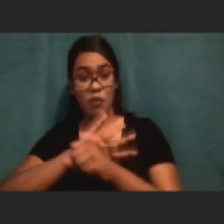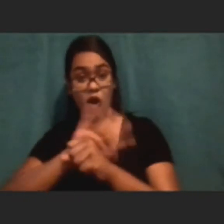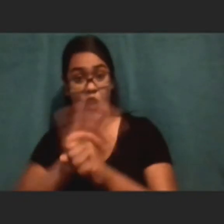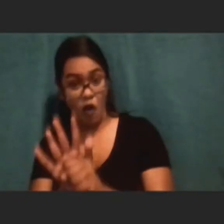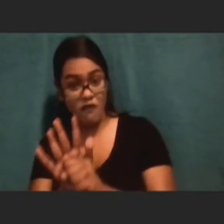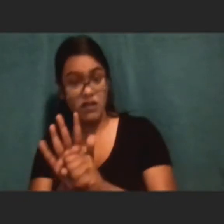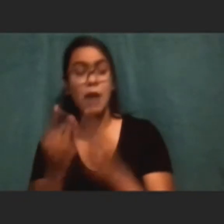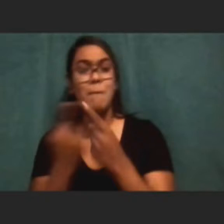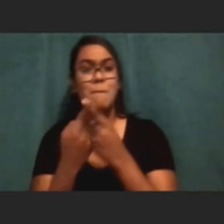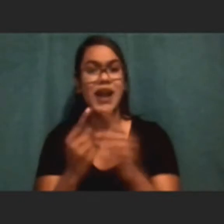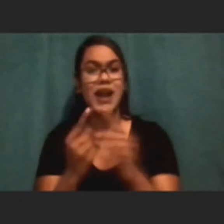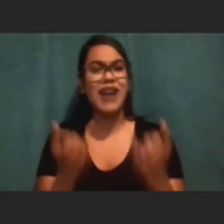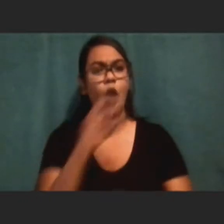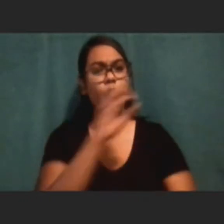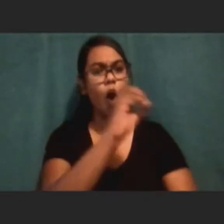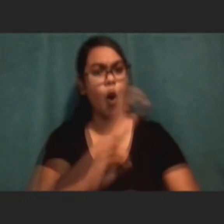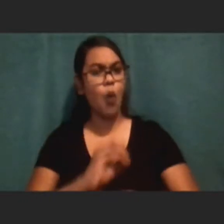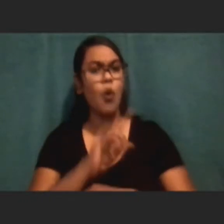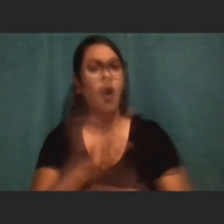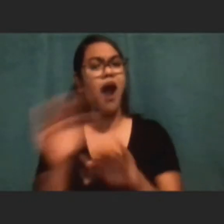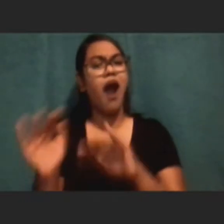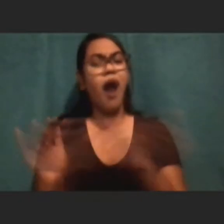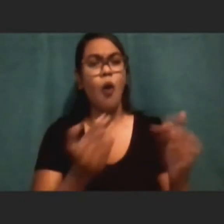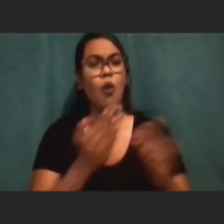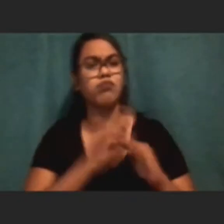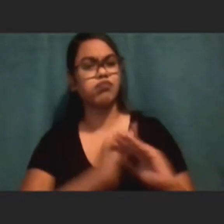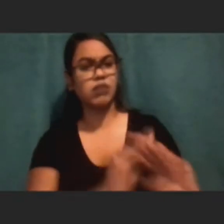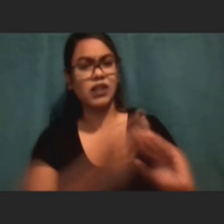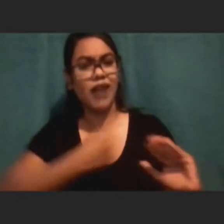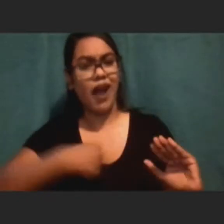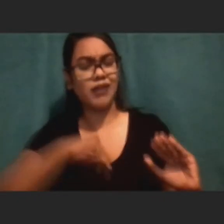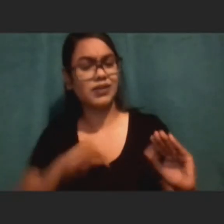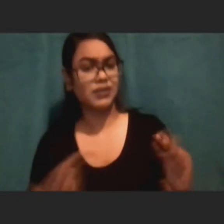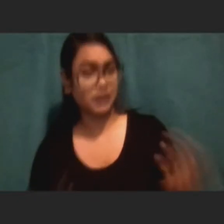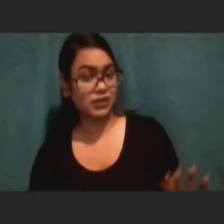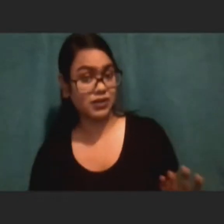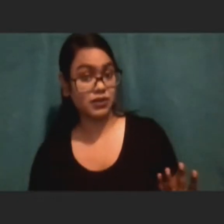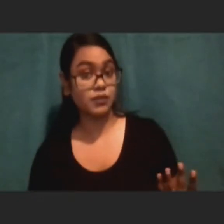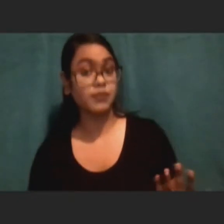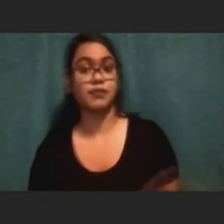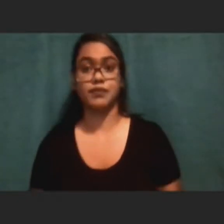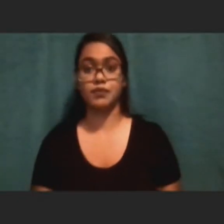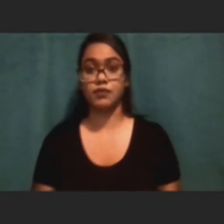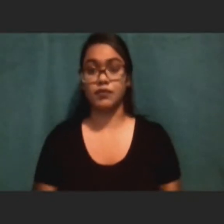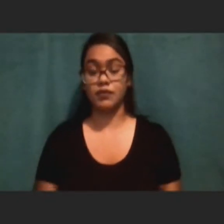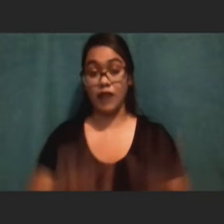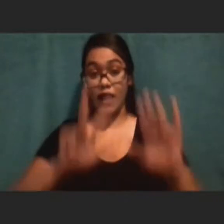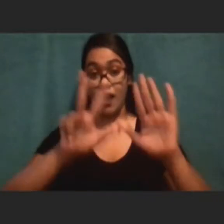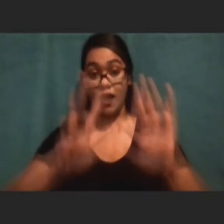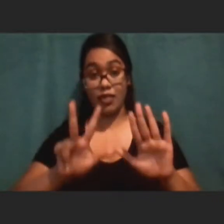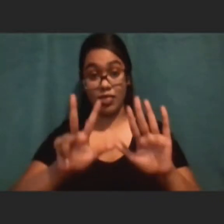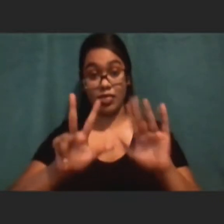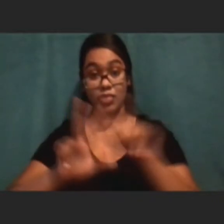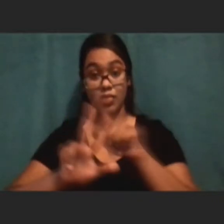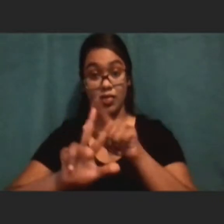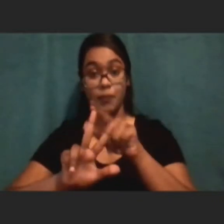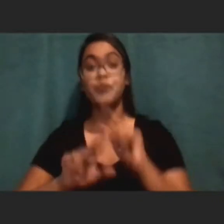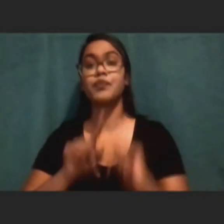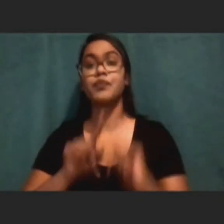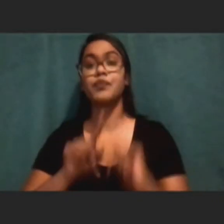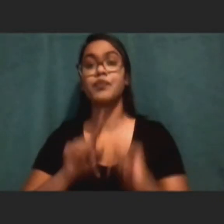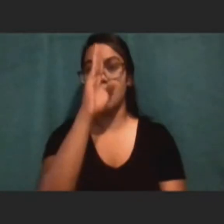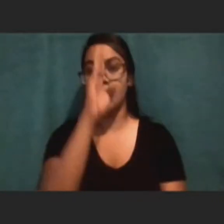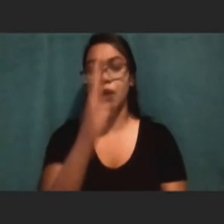manifestation, including this new variant? Another question from Wendell Rolf is directed to